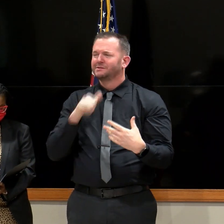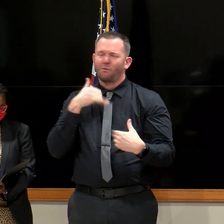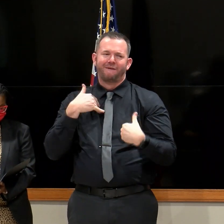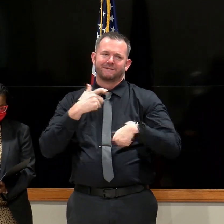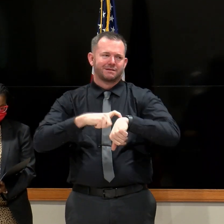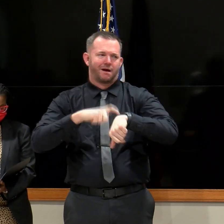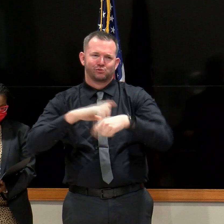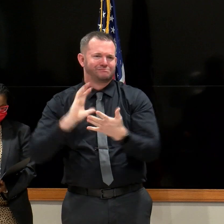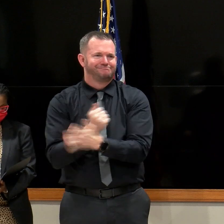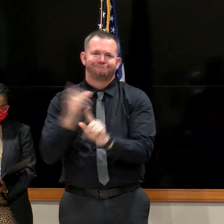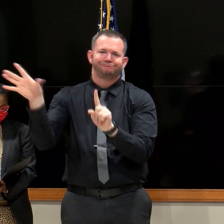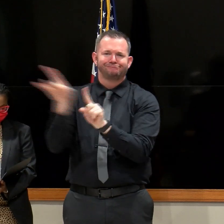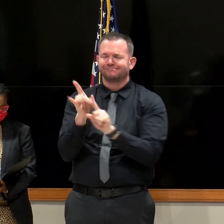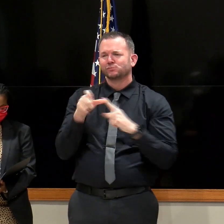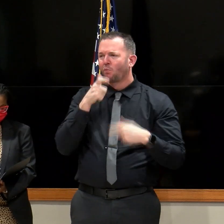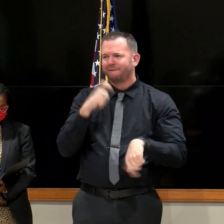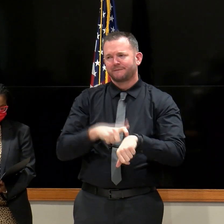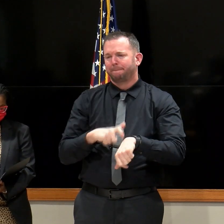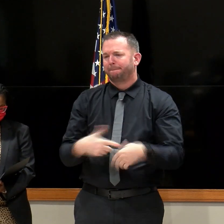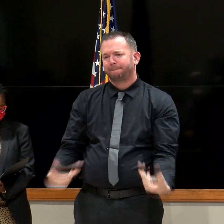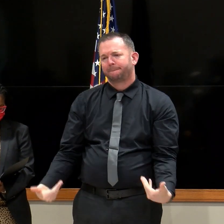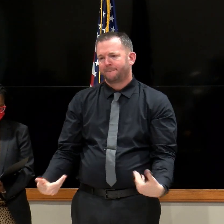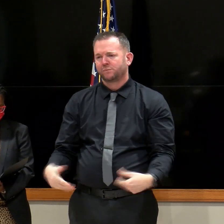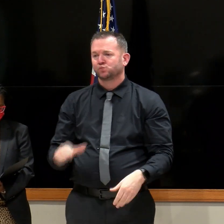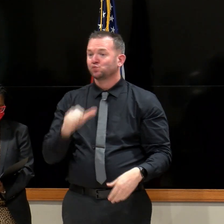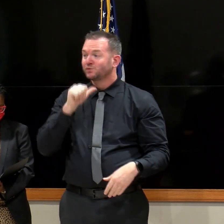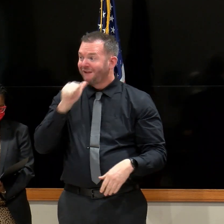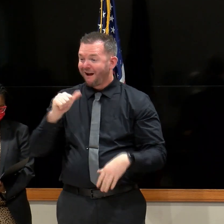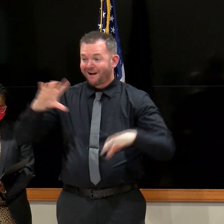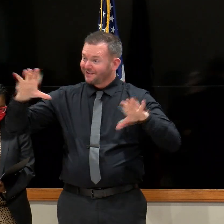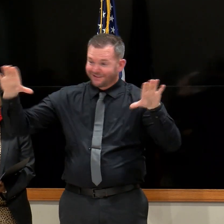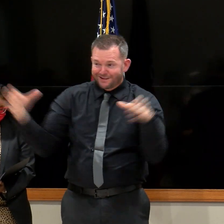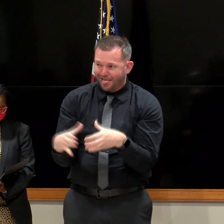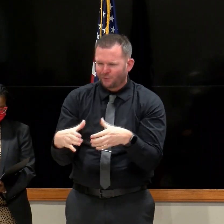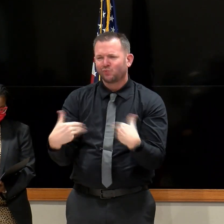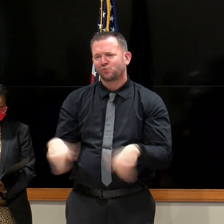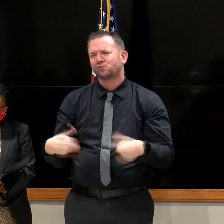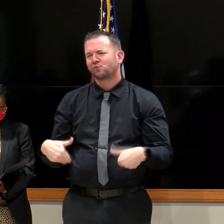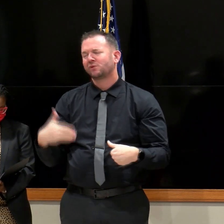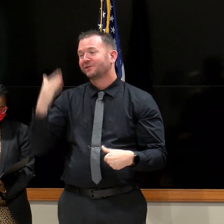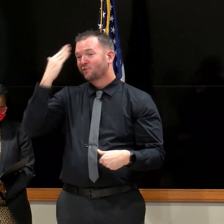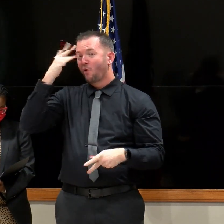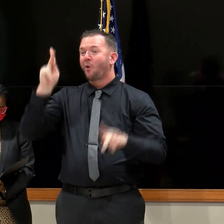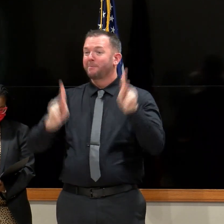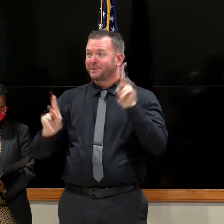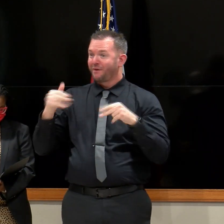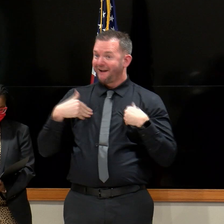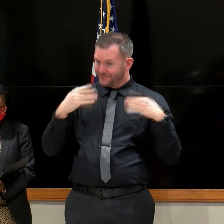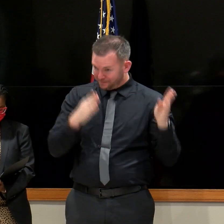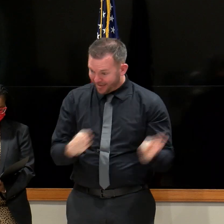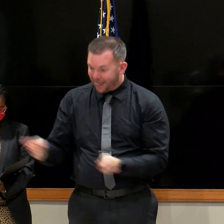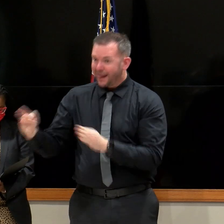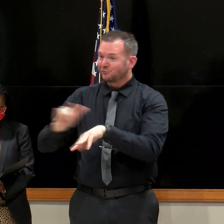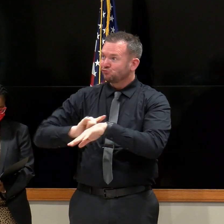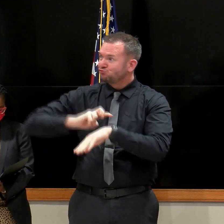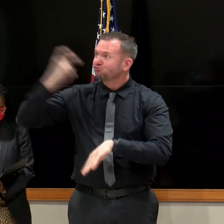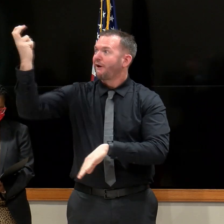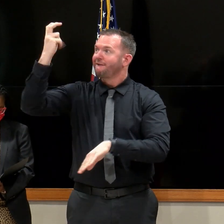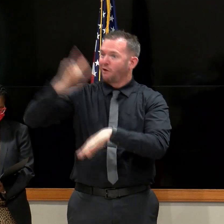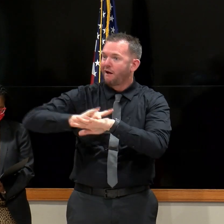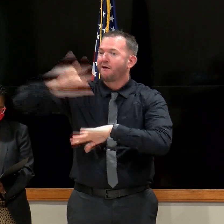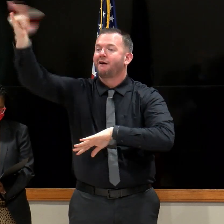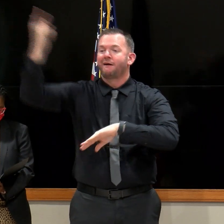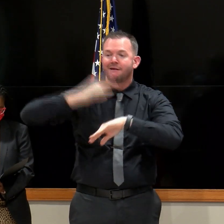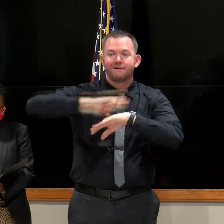so we're asking you not to do it. We know that people have made plans to travel away, and people are traveling